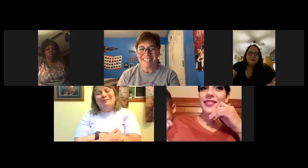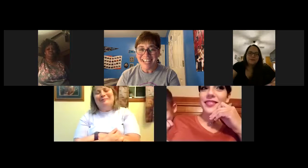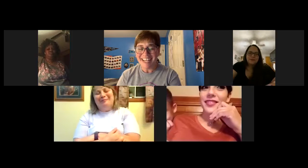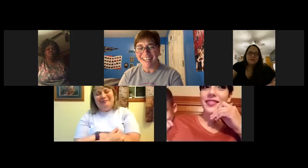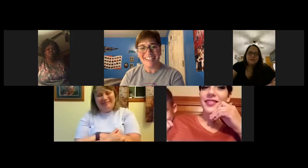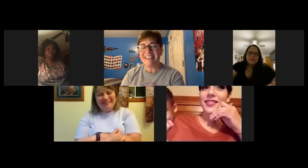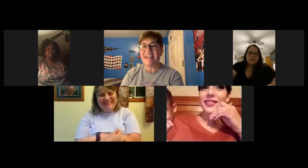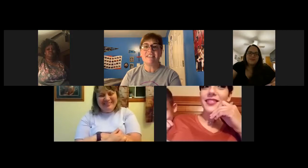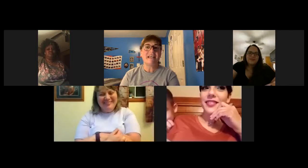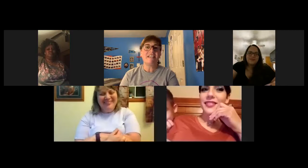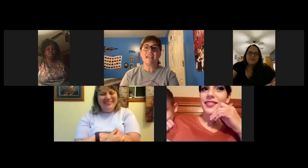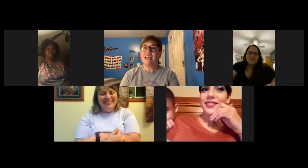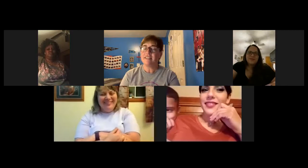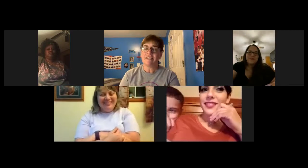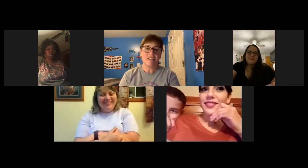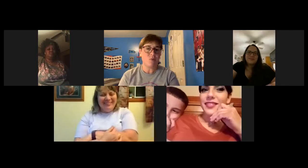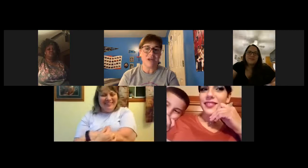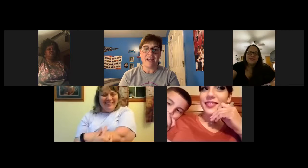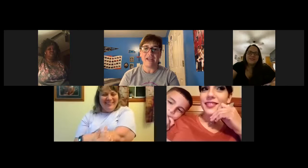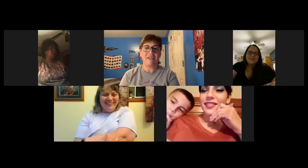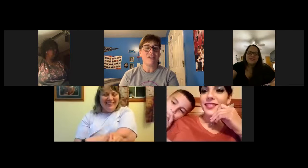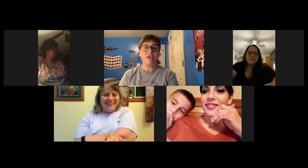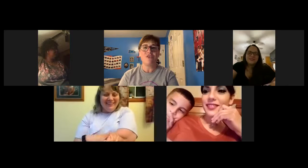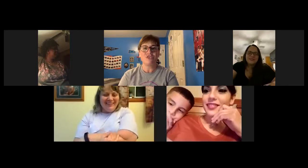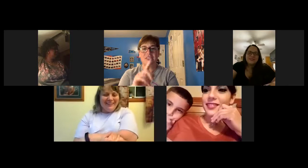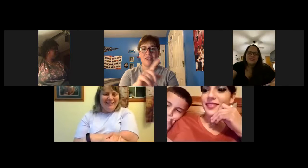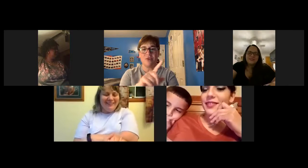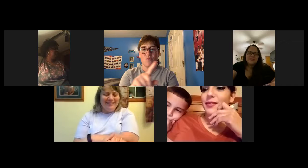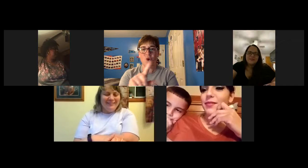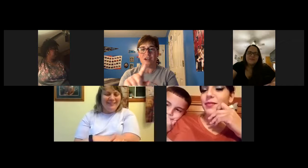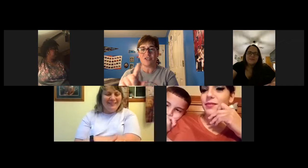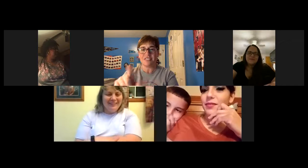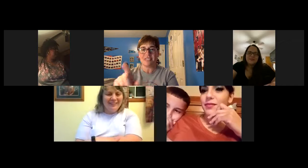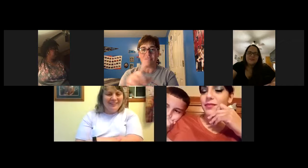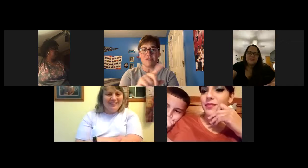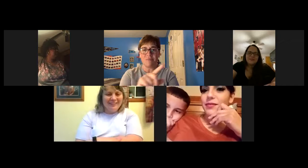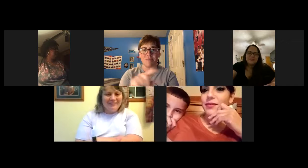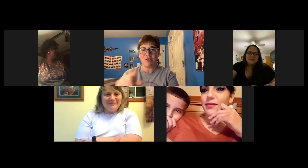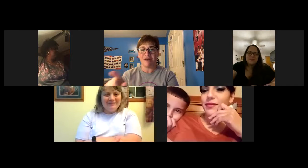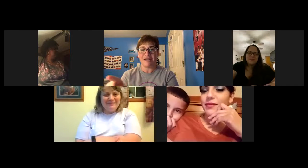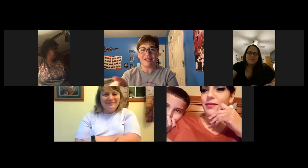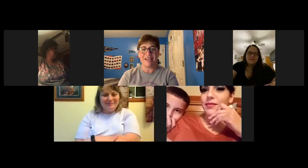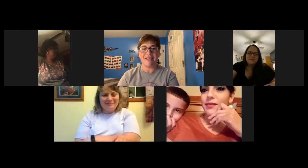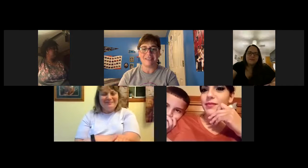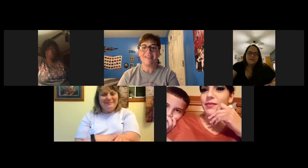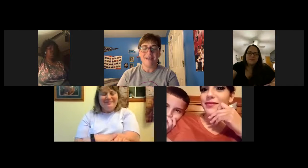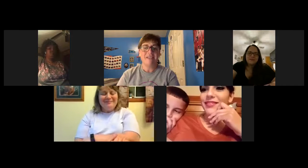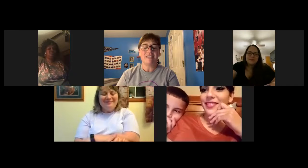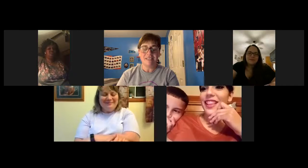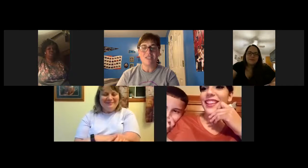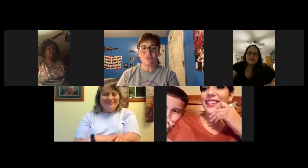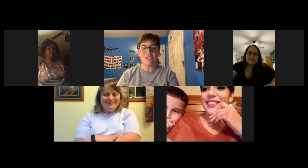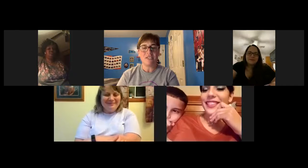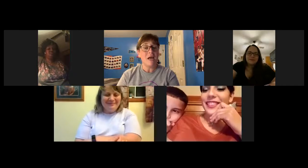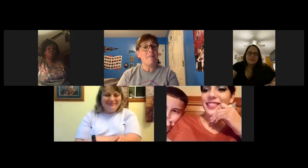words. Yeah, and that's an excellent way, to just sit there and watch and see if there's something you recognize.